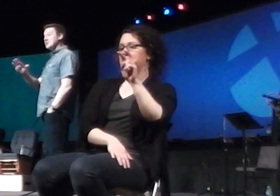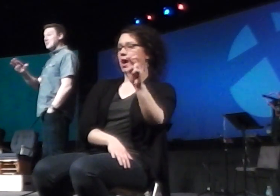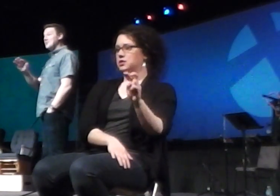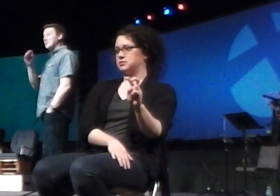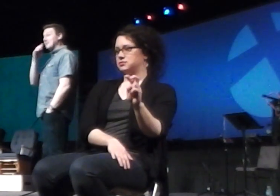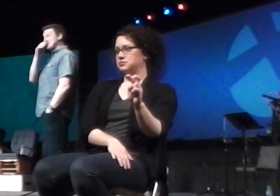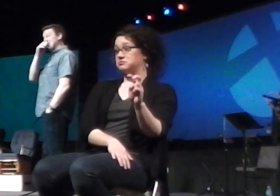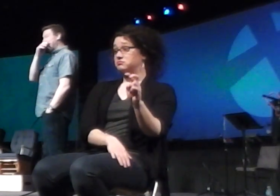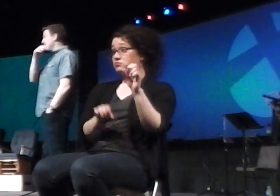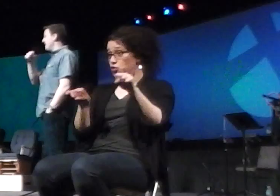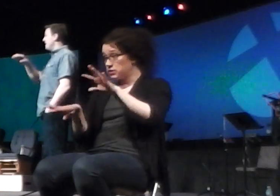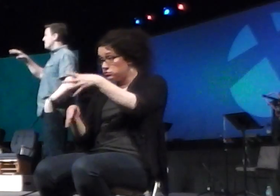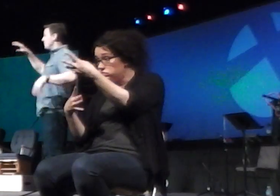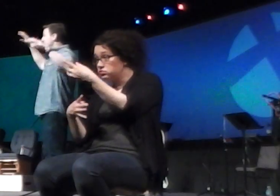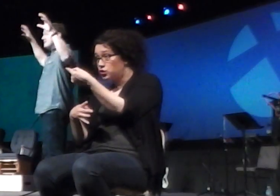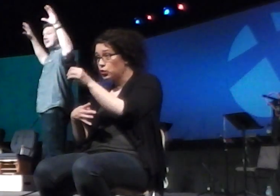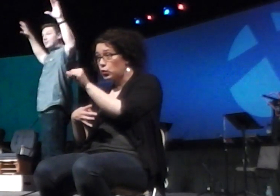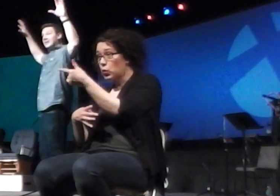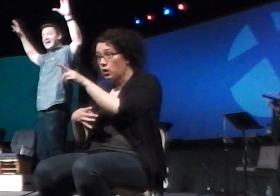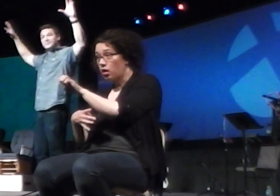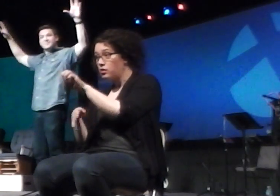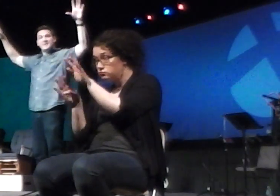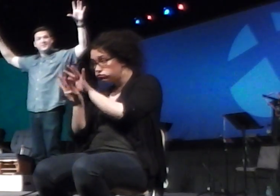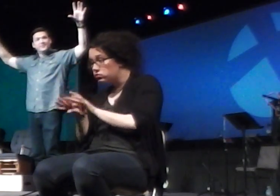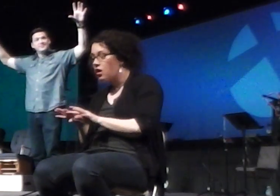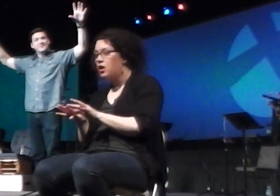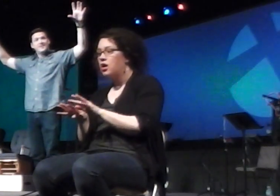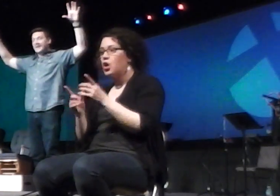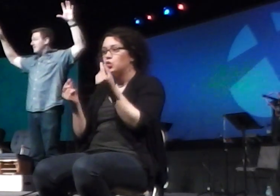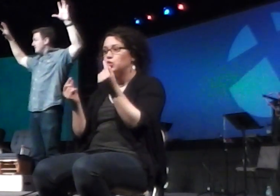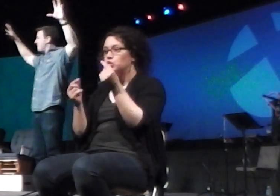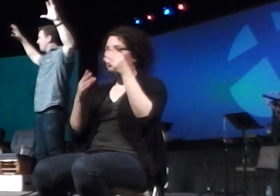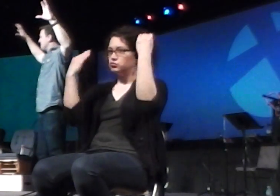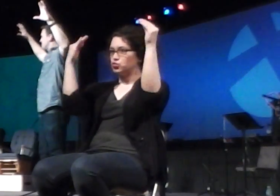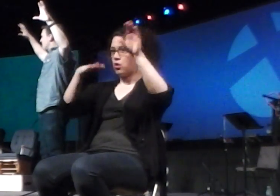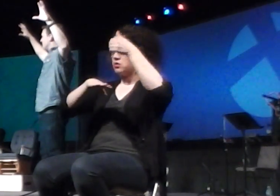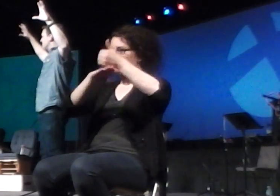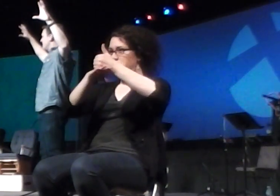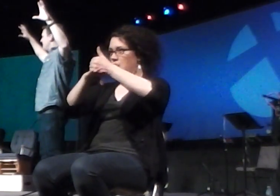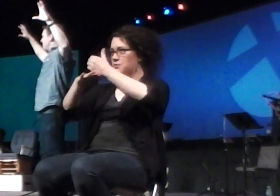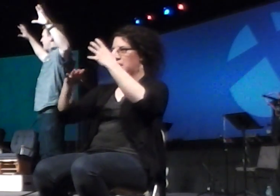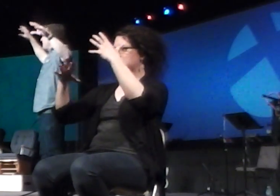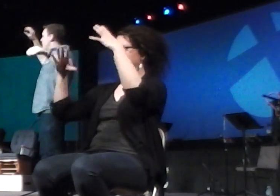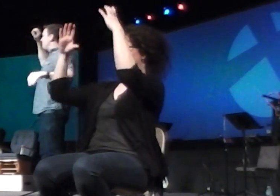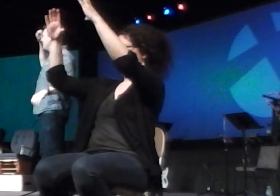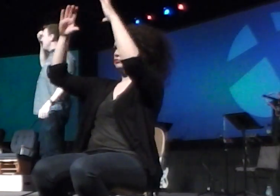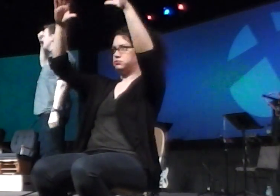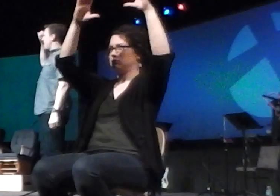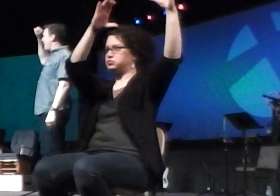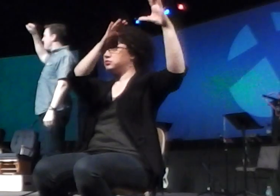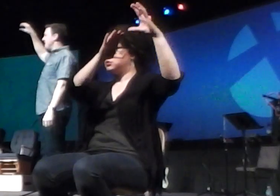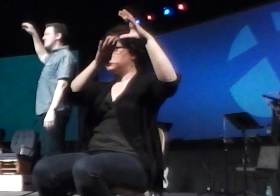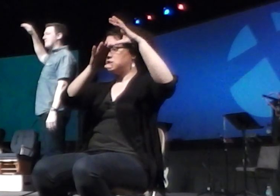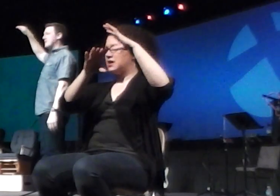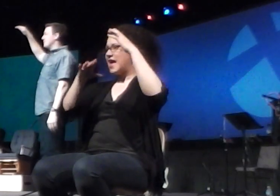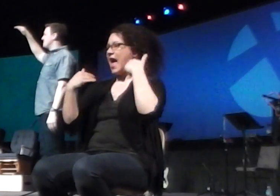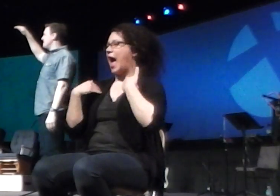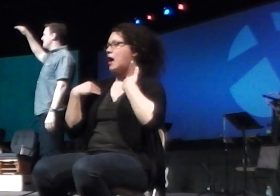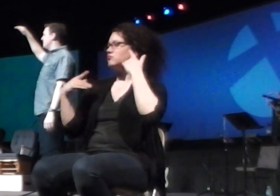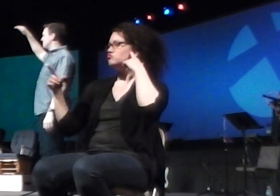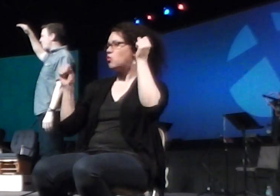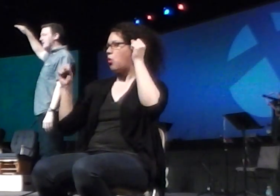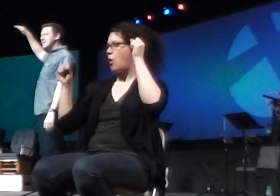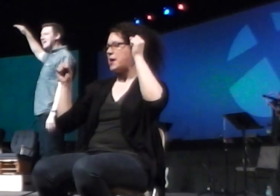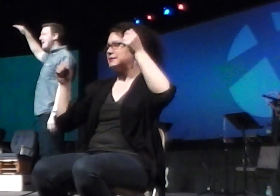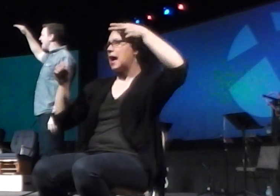true, you can actually go Google this and find it. So what they did is they put loudspeakers in the department stores, and they would play this high-pitched